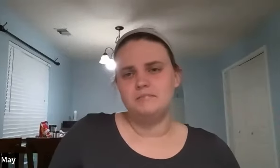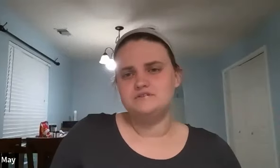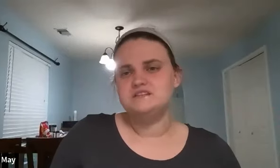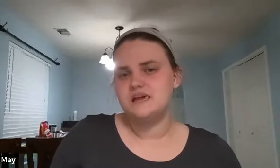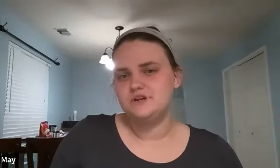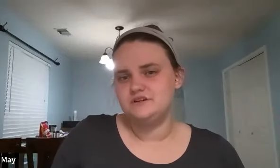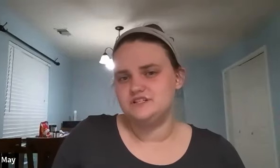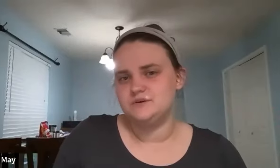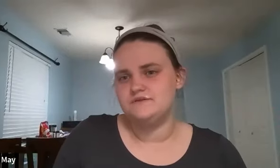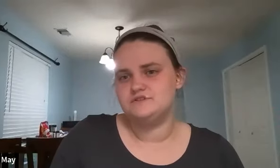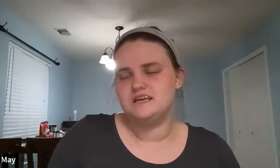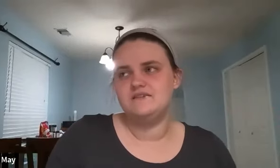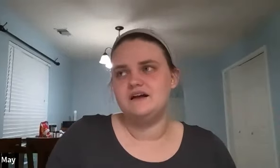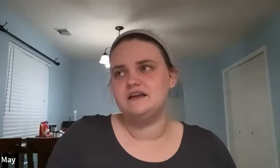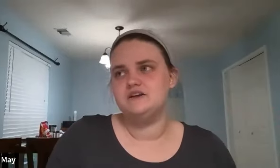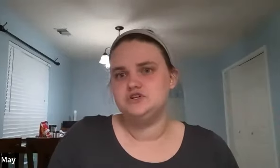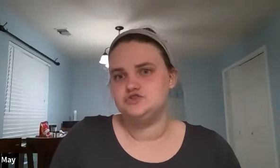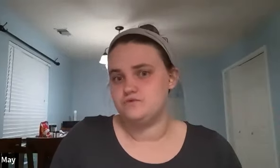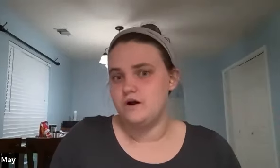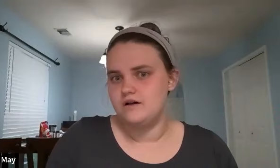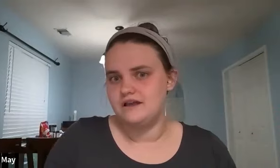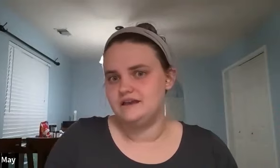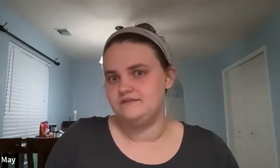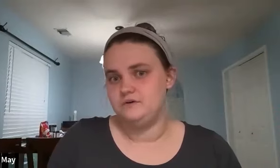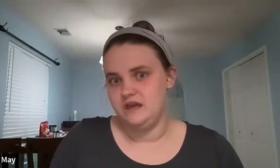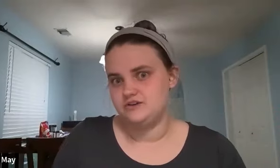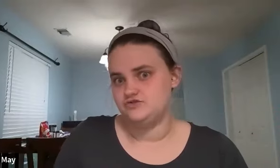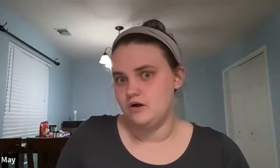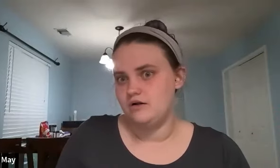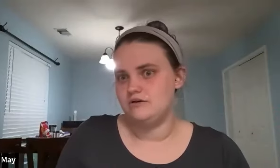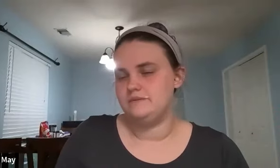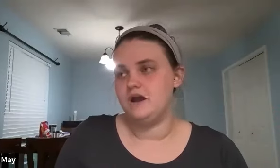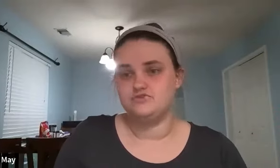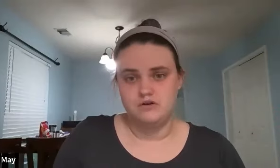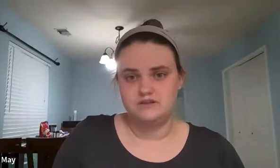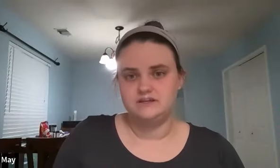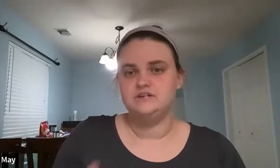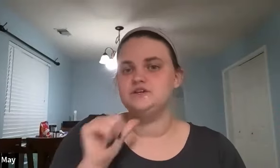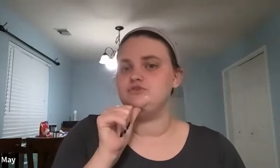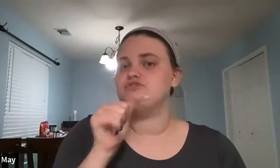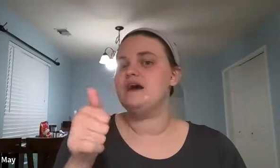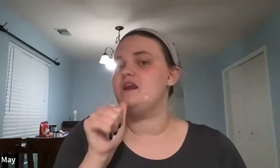Most of the time what you can do if you're saying like draw, like if you can't draw or I'm not drawing, you do that